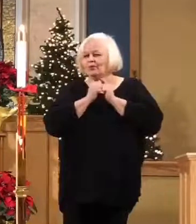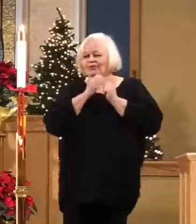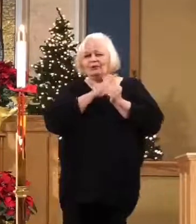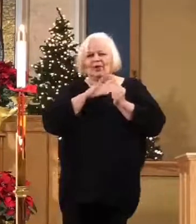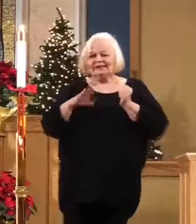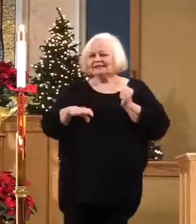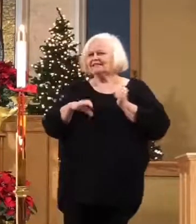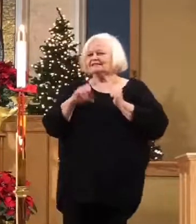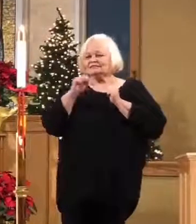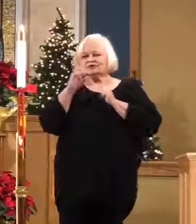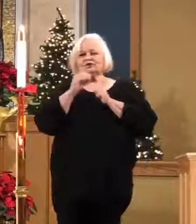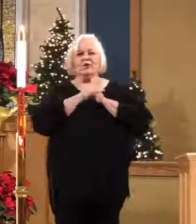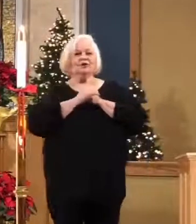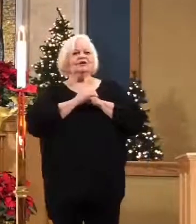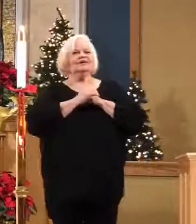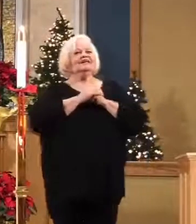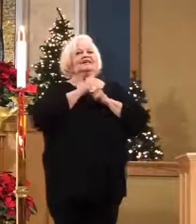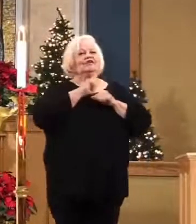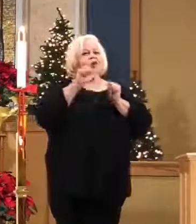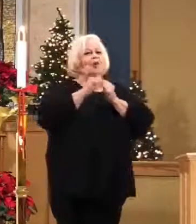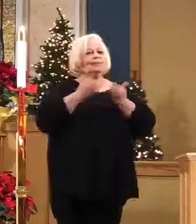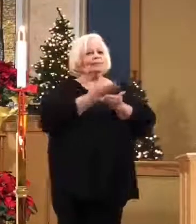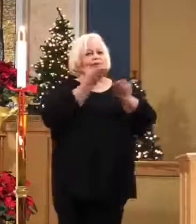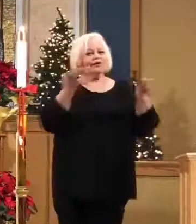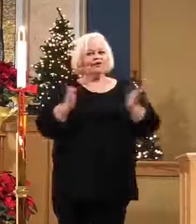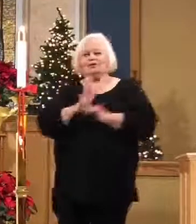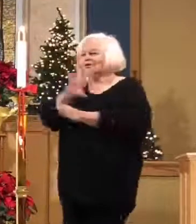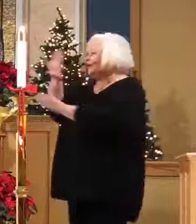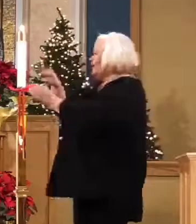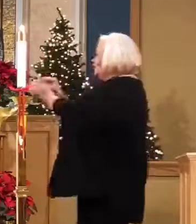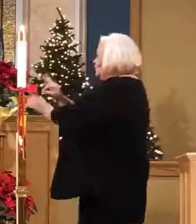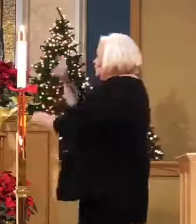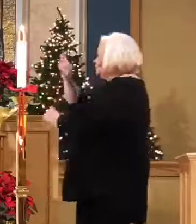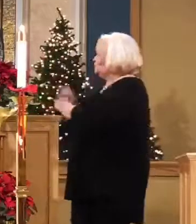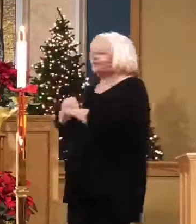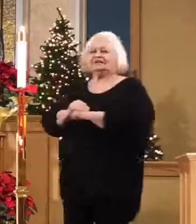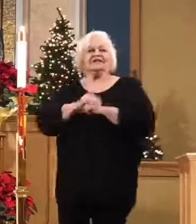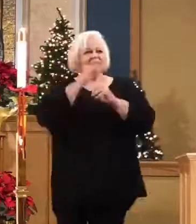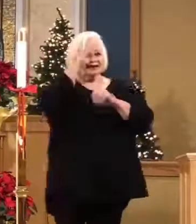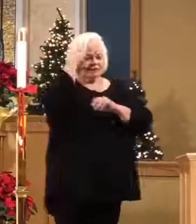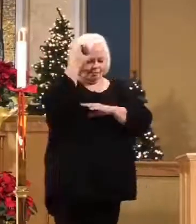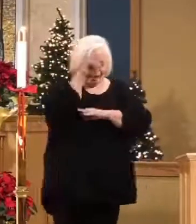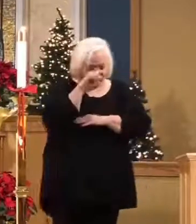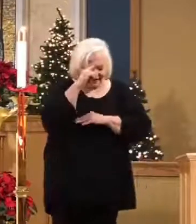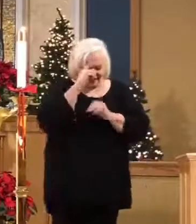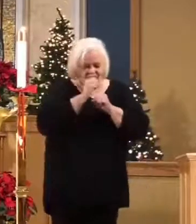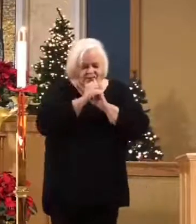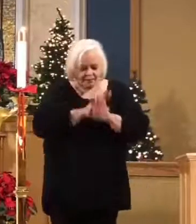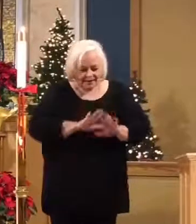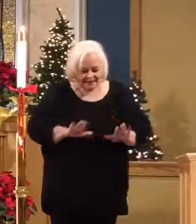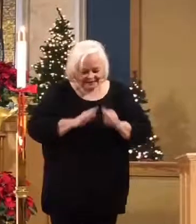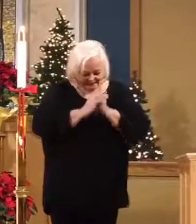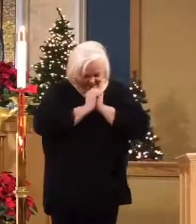So, the Lord be with you. And with your spirit. Bow down for the blessing.